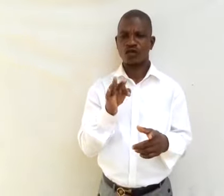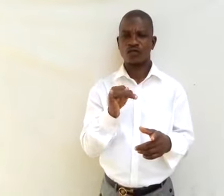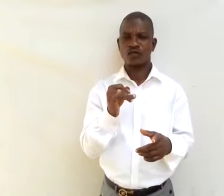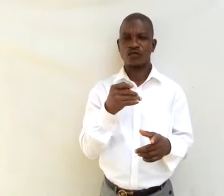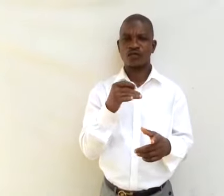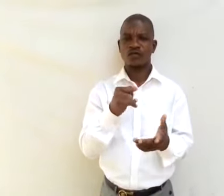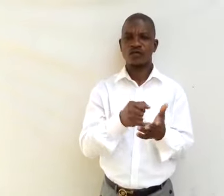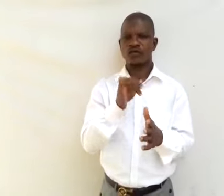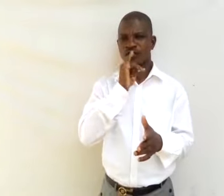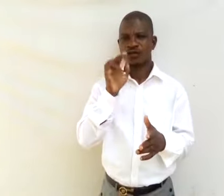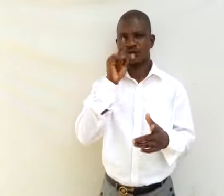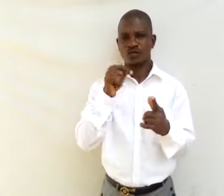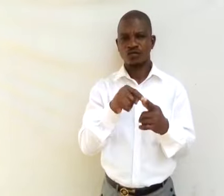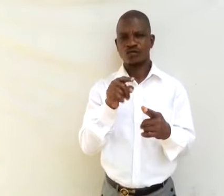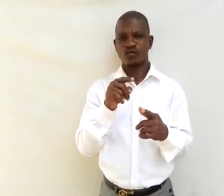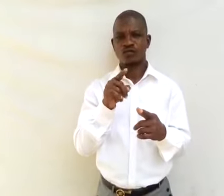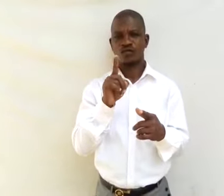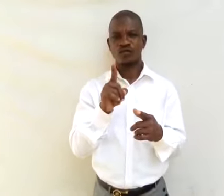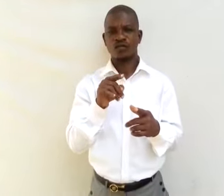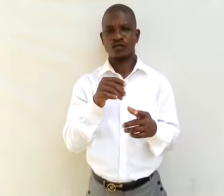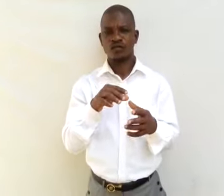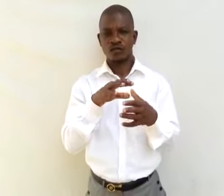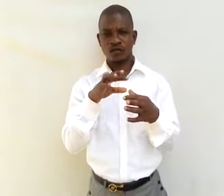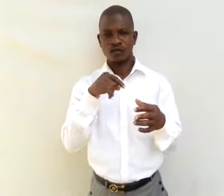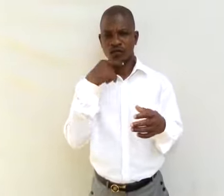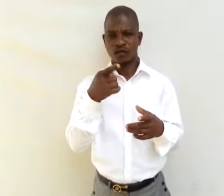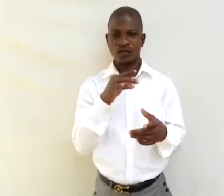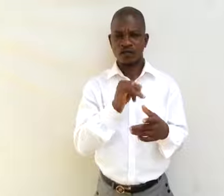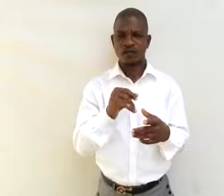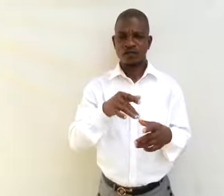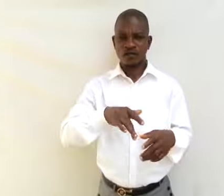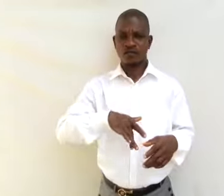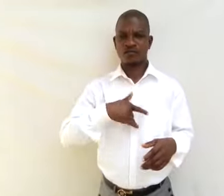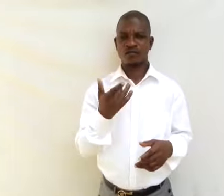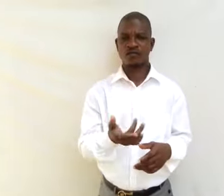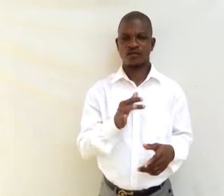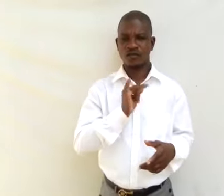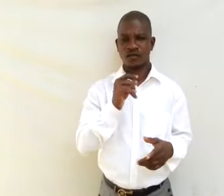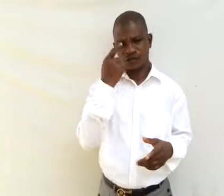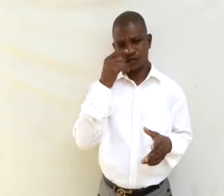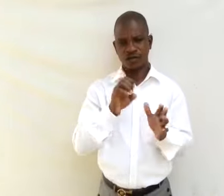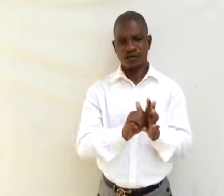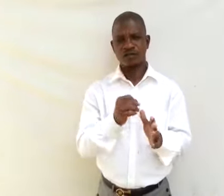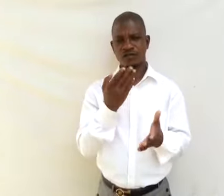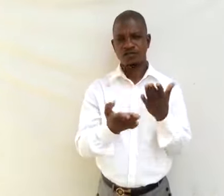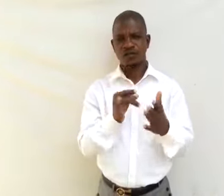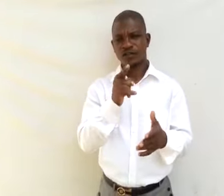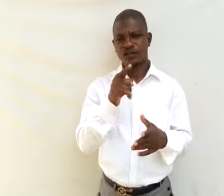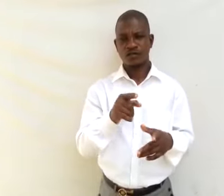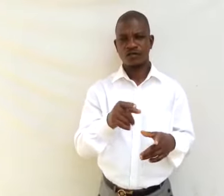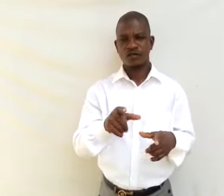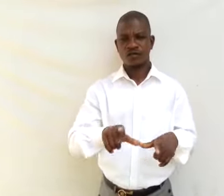used to while. Express a wish. For example, may you live long.